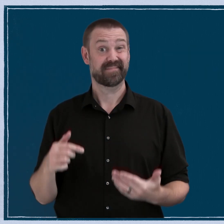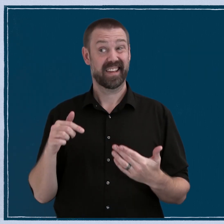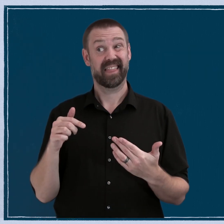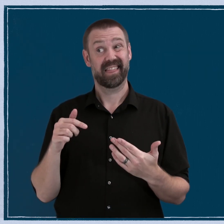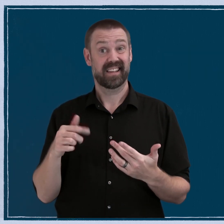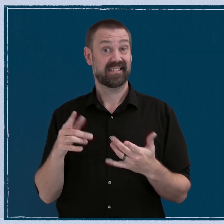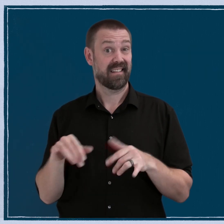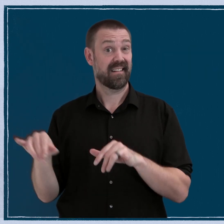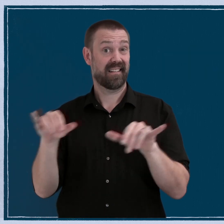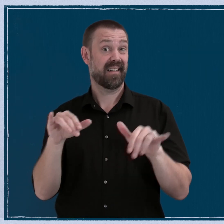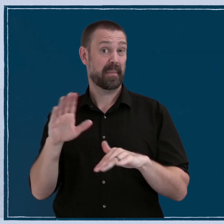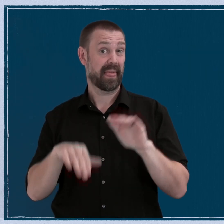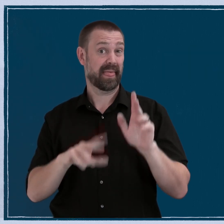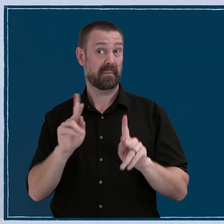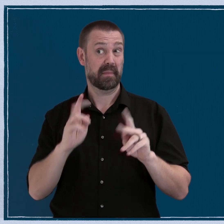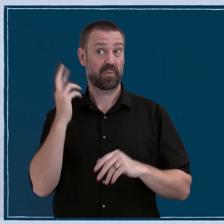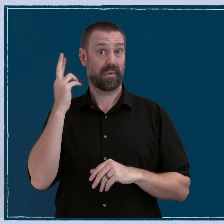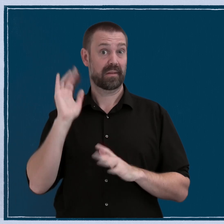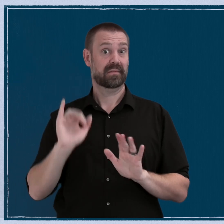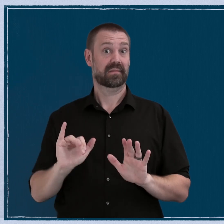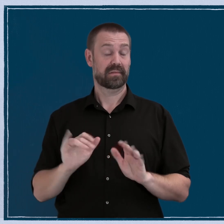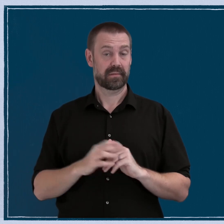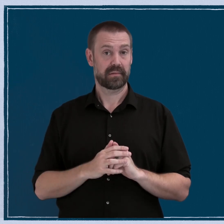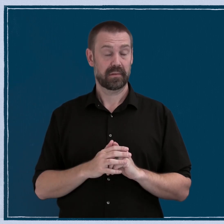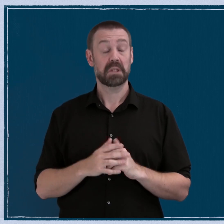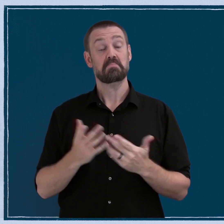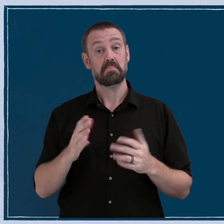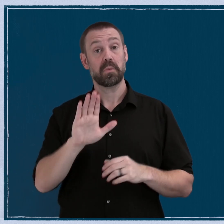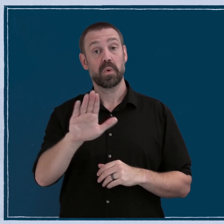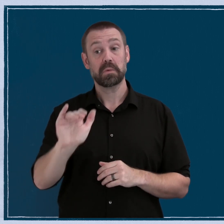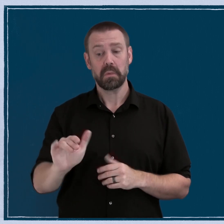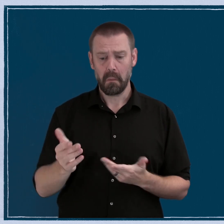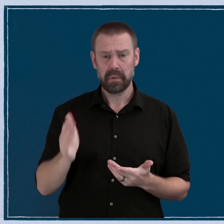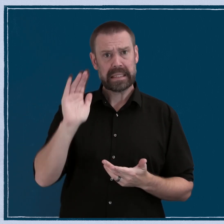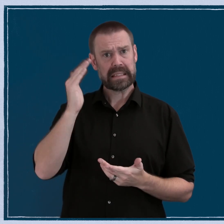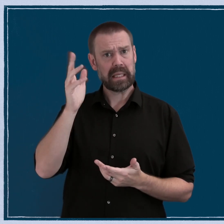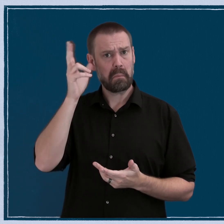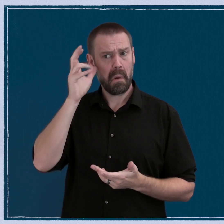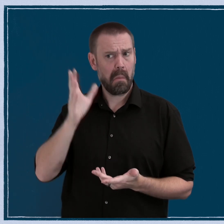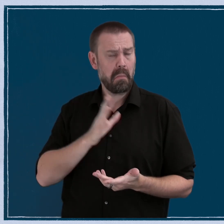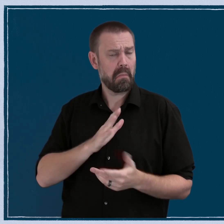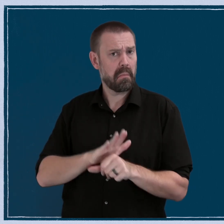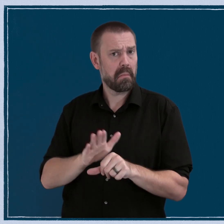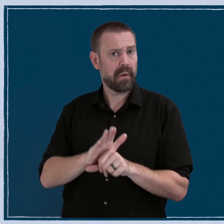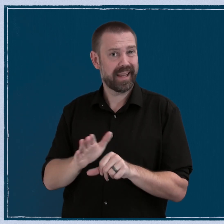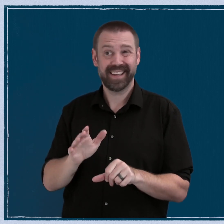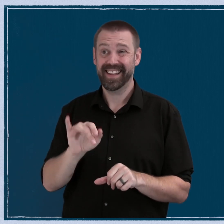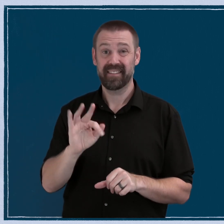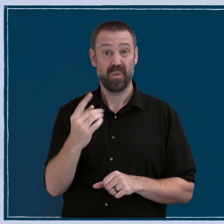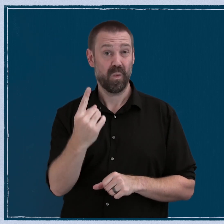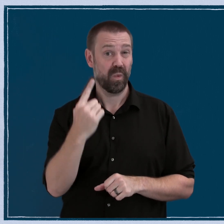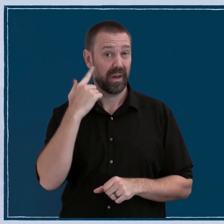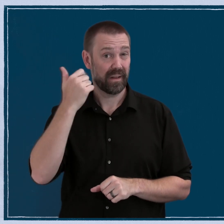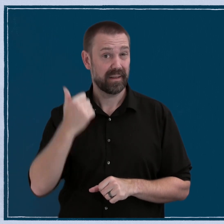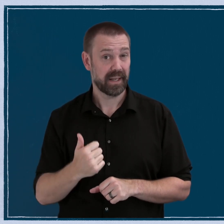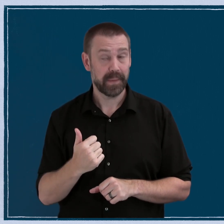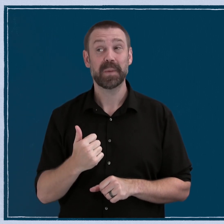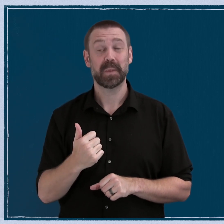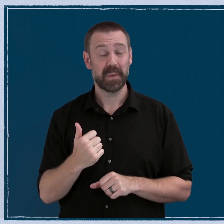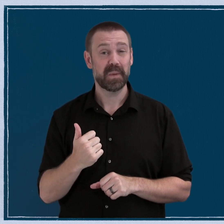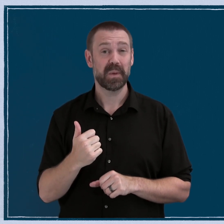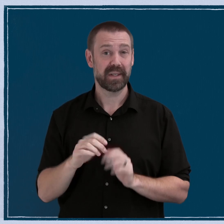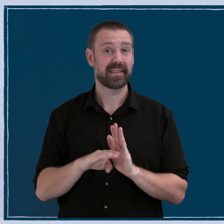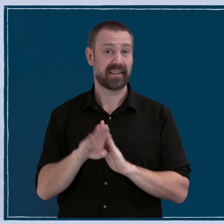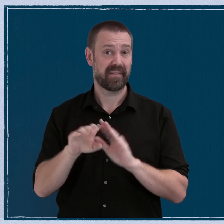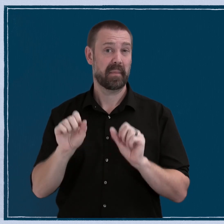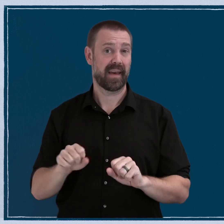This is a lot more common than many people realize. And while your child may seem to hear well enough, even a difference in one ear can